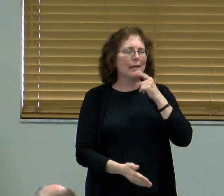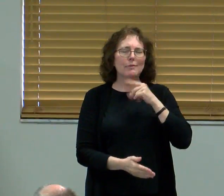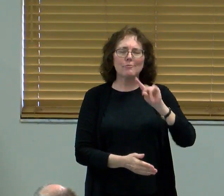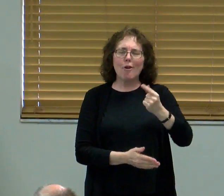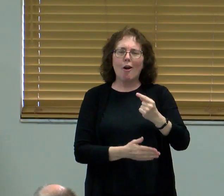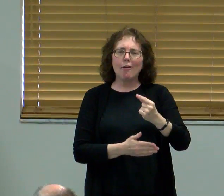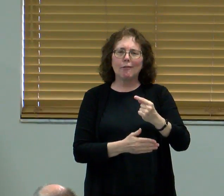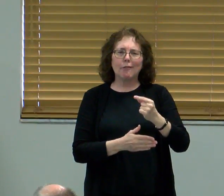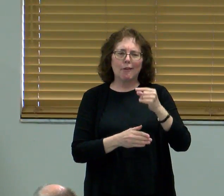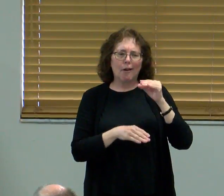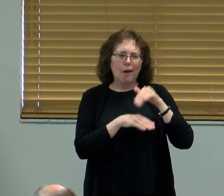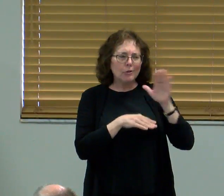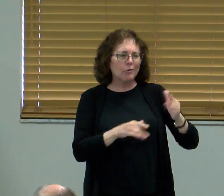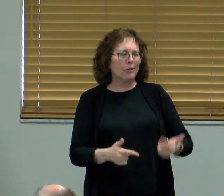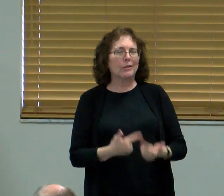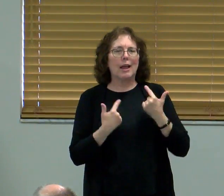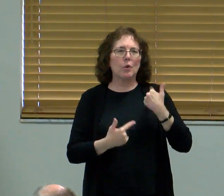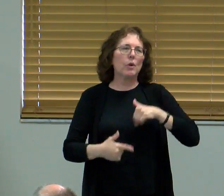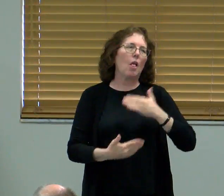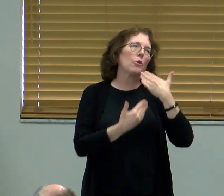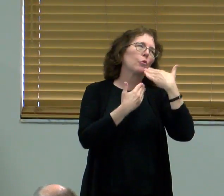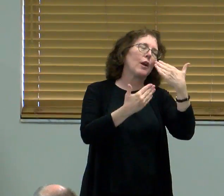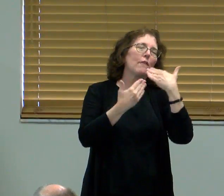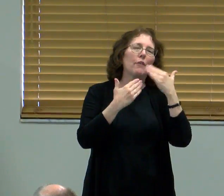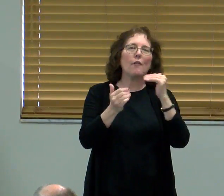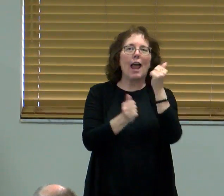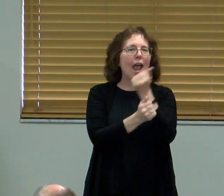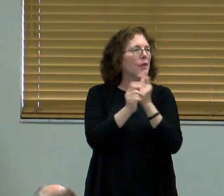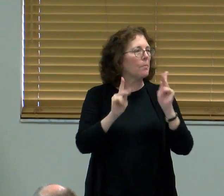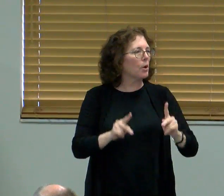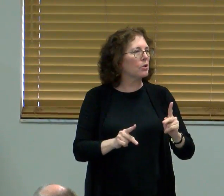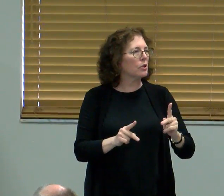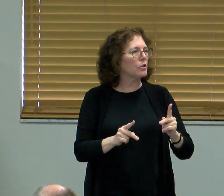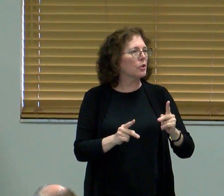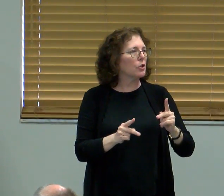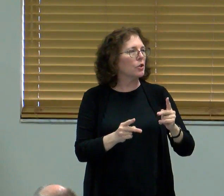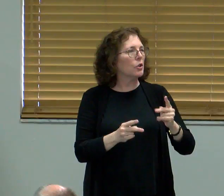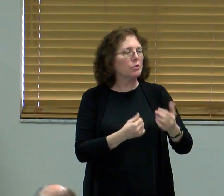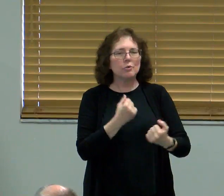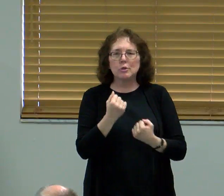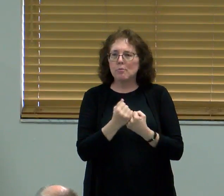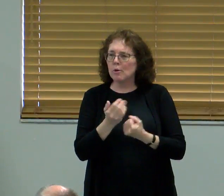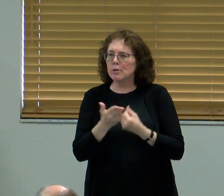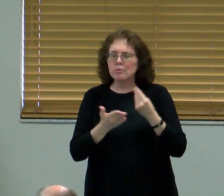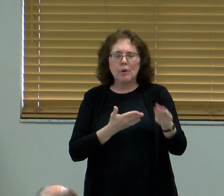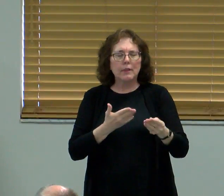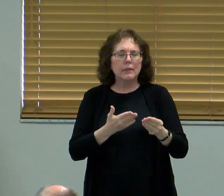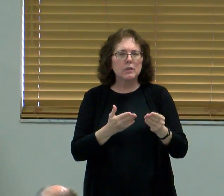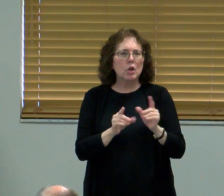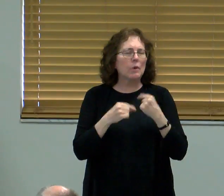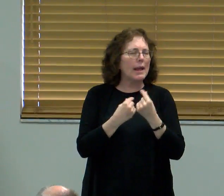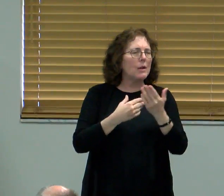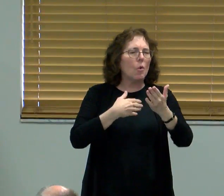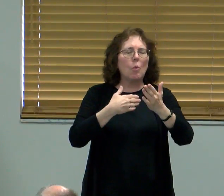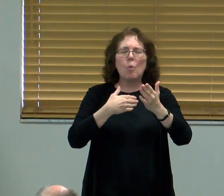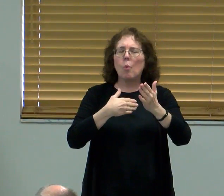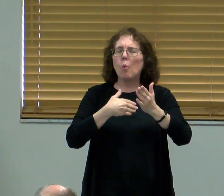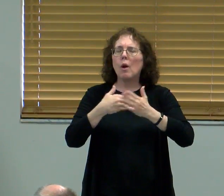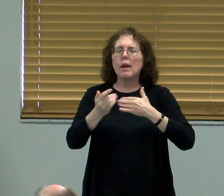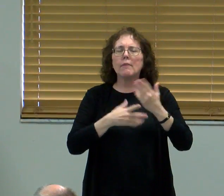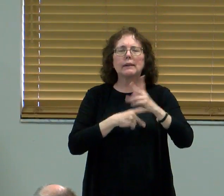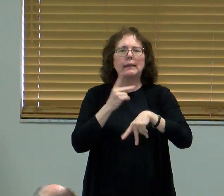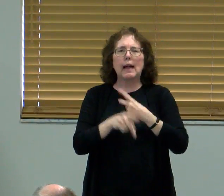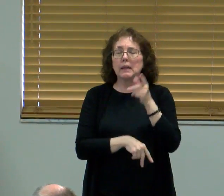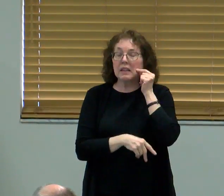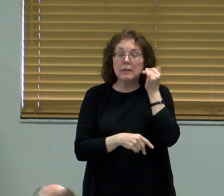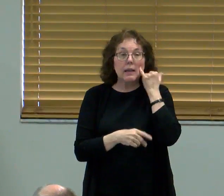your life. We are so grateful to everyone who gives to our organization in whatever form that gift is provided. If